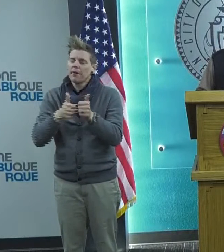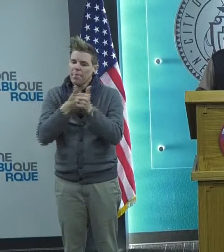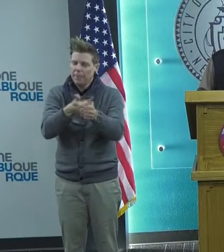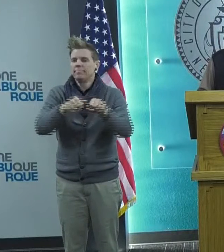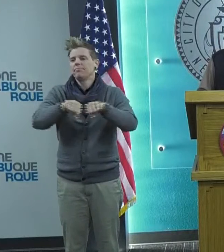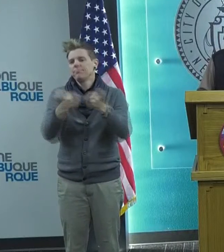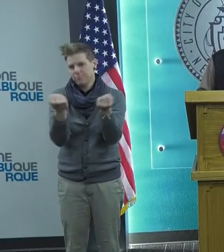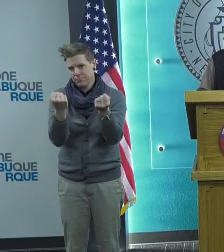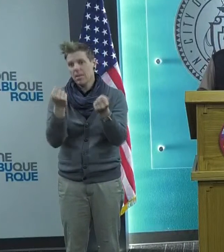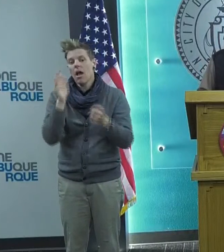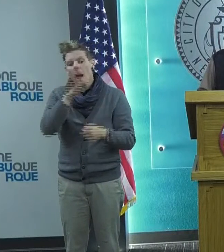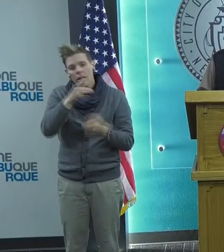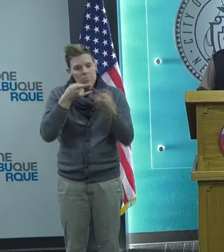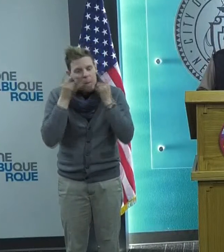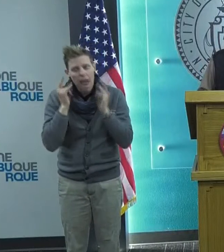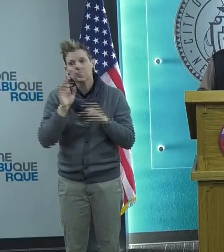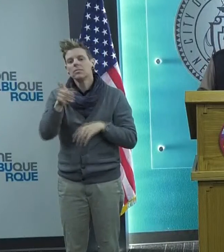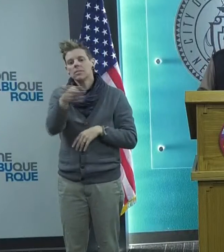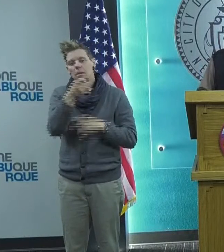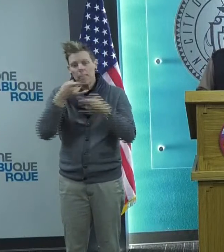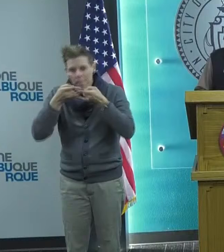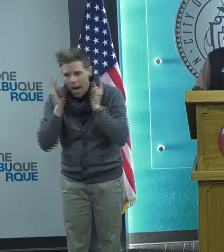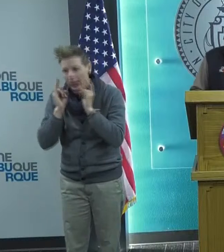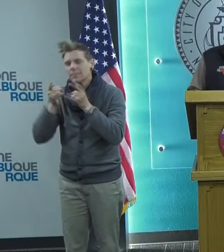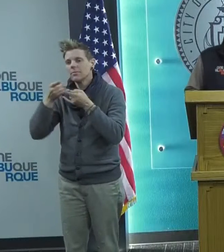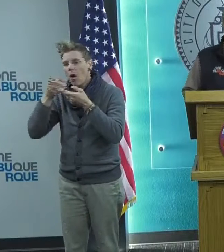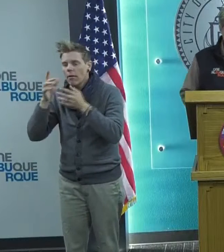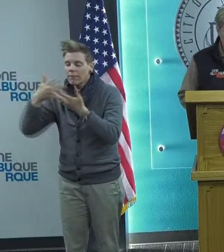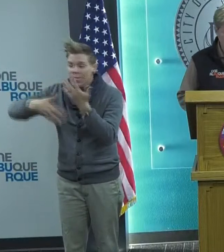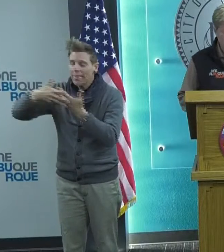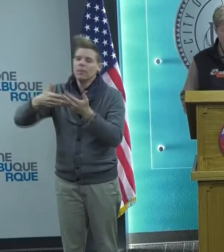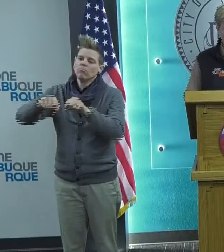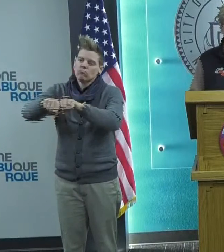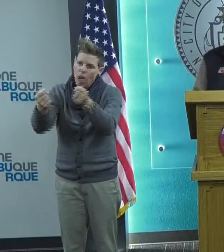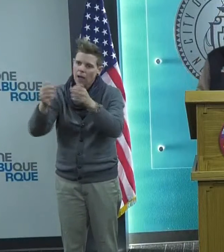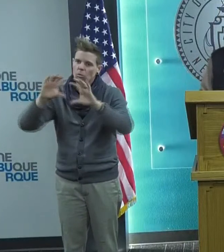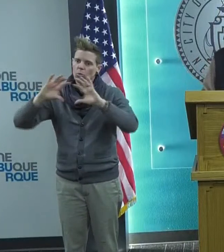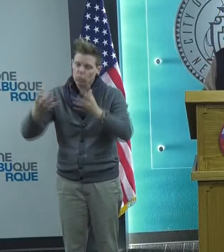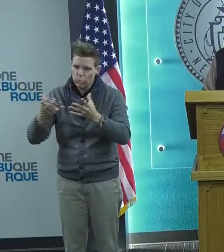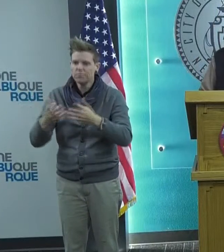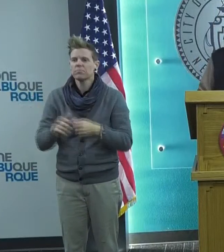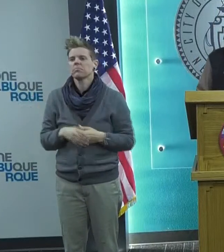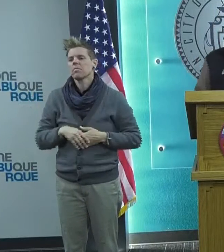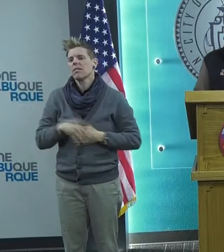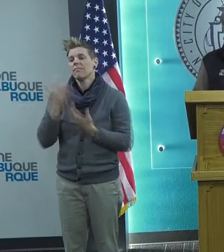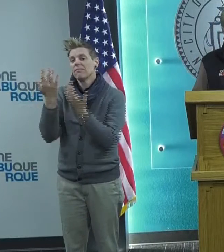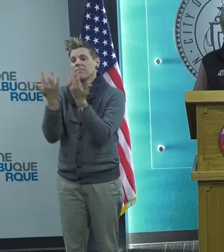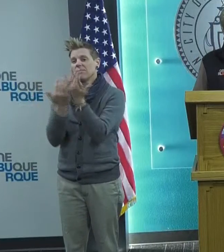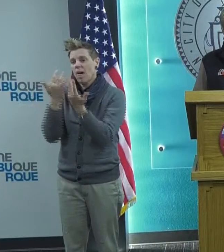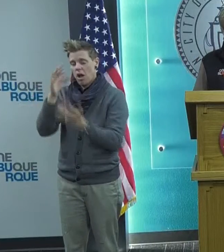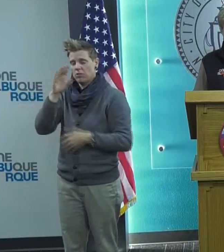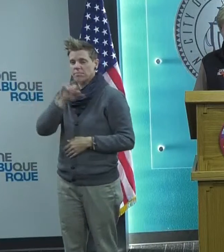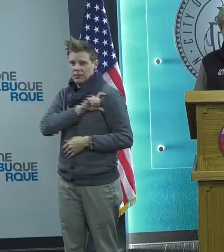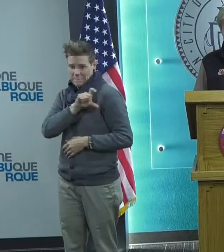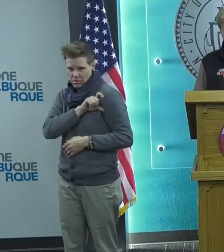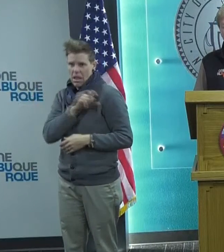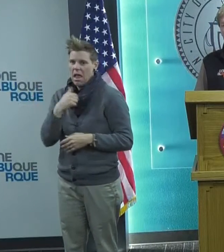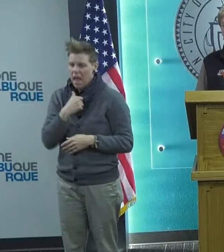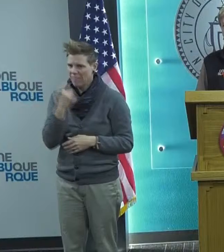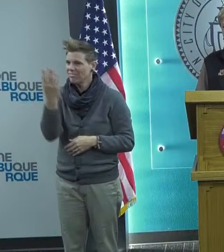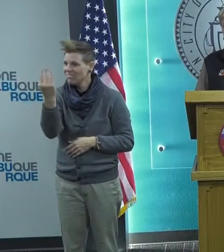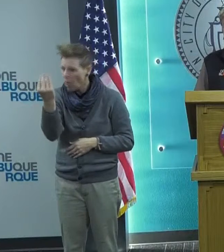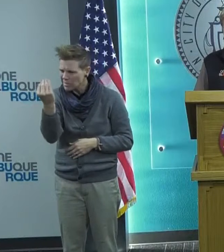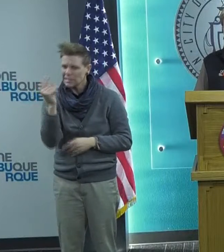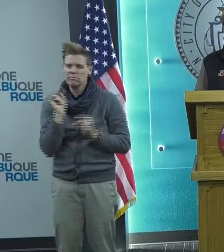14 inspectors to work on this. They focused mostly on city parks, even skate parks and pavilions. I think this is, an issue just because